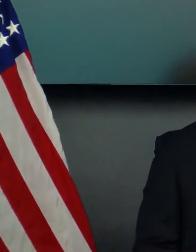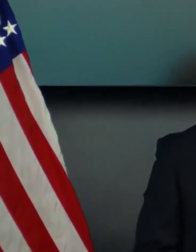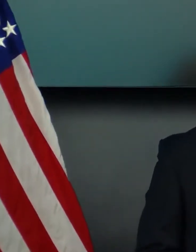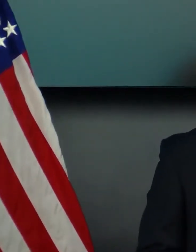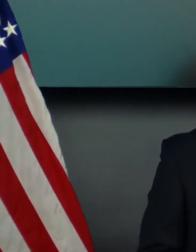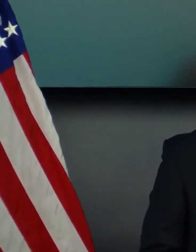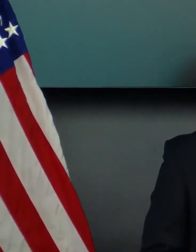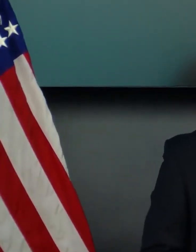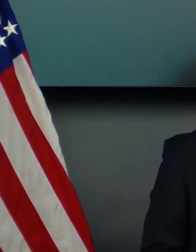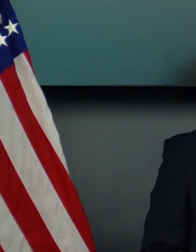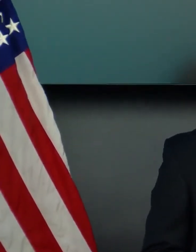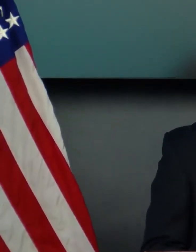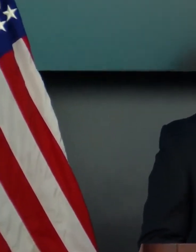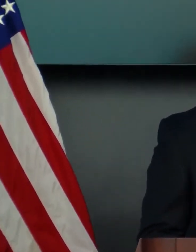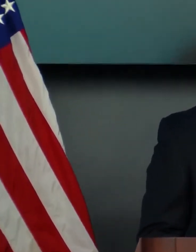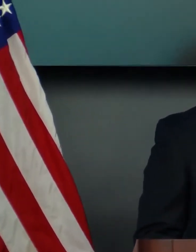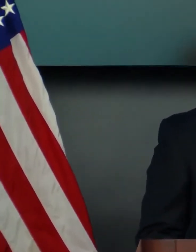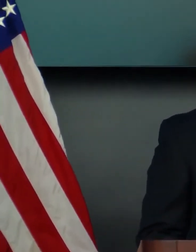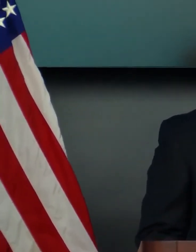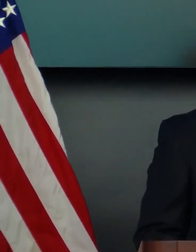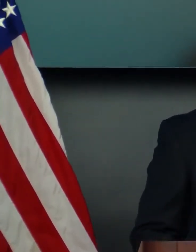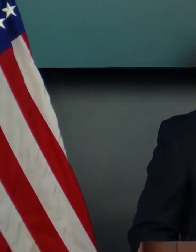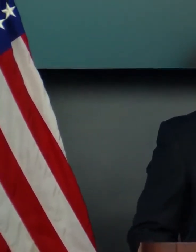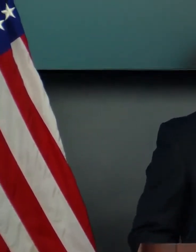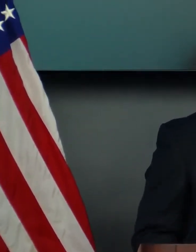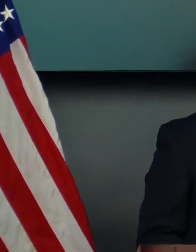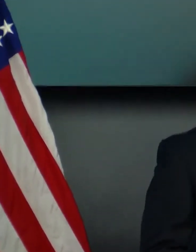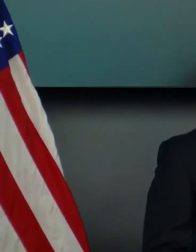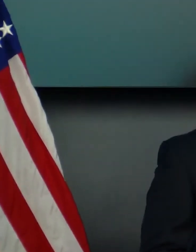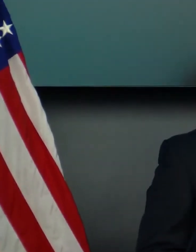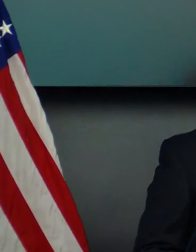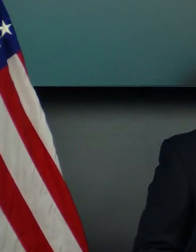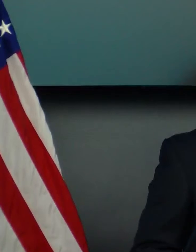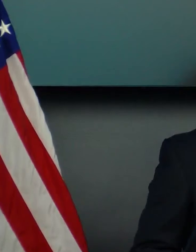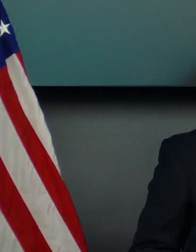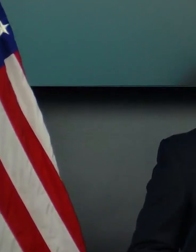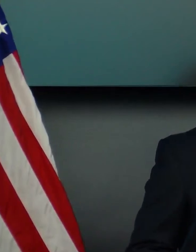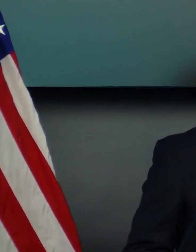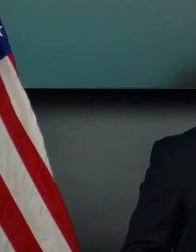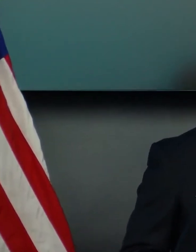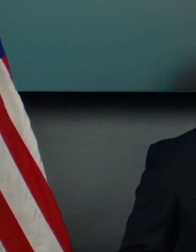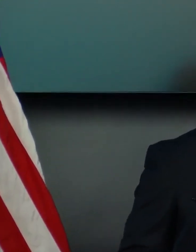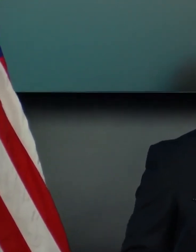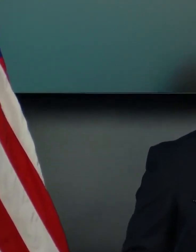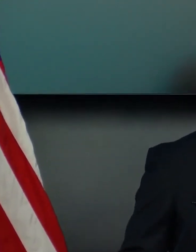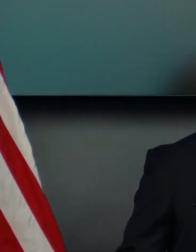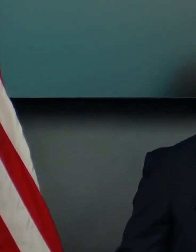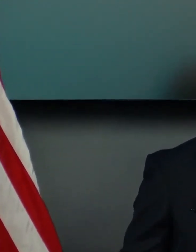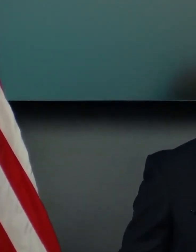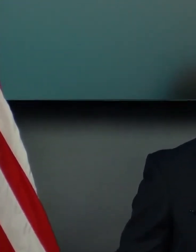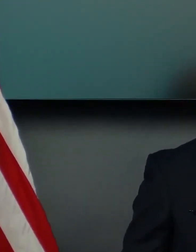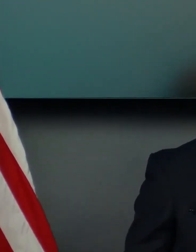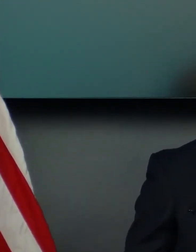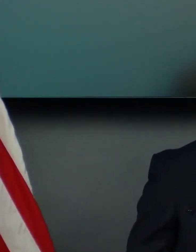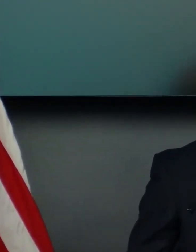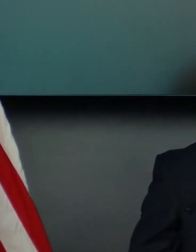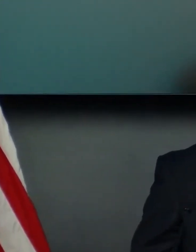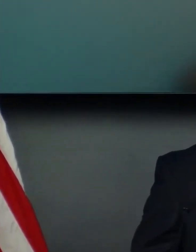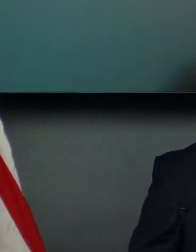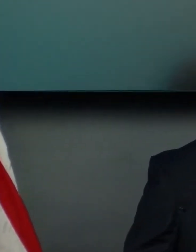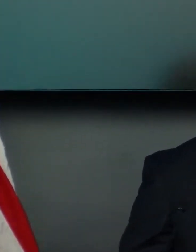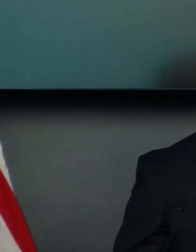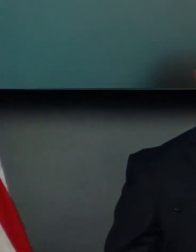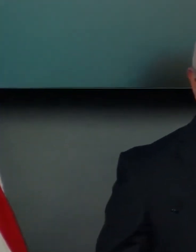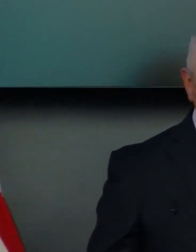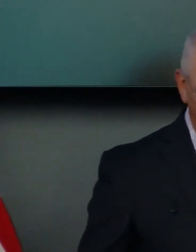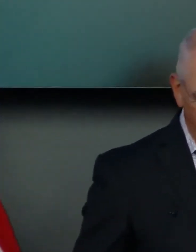Thank you, Janet, and congratulations to you and all of our Shot at a Million campaign winners. Obviously, the point of the